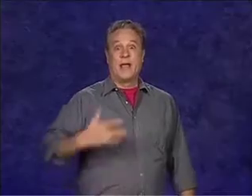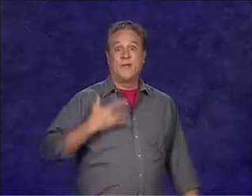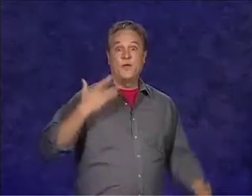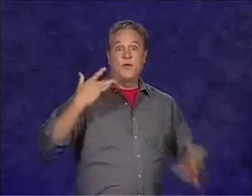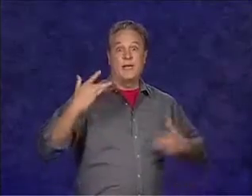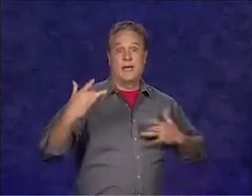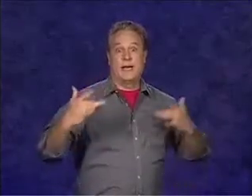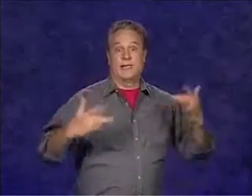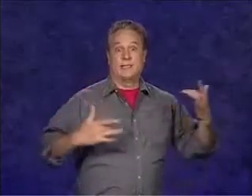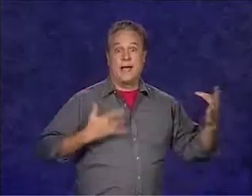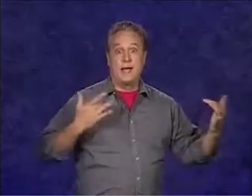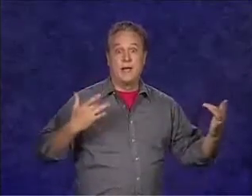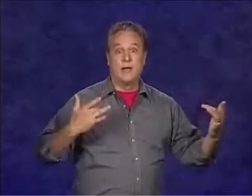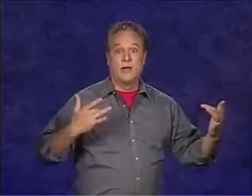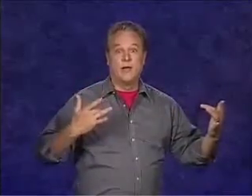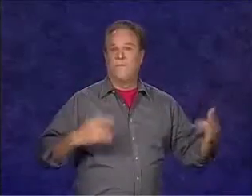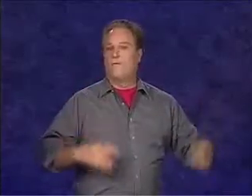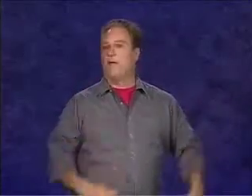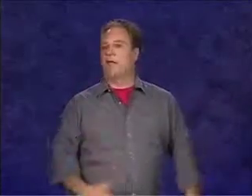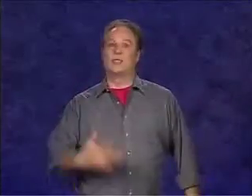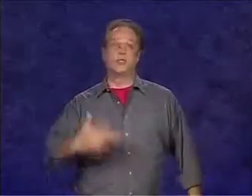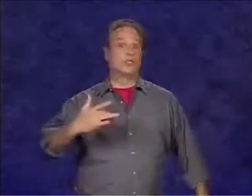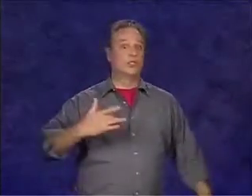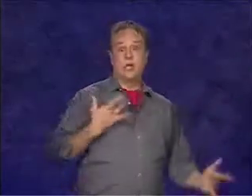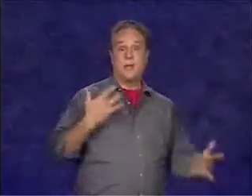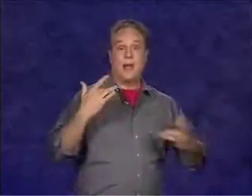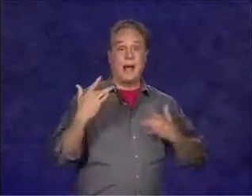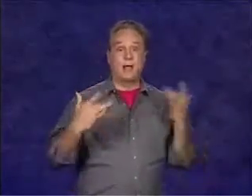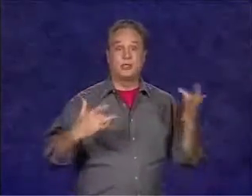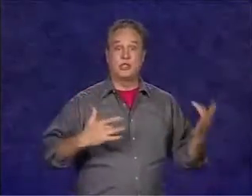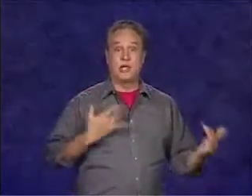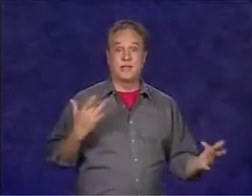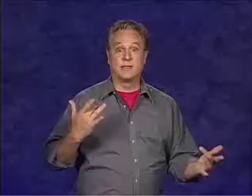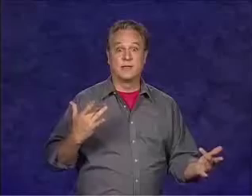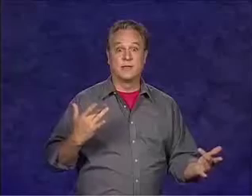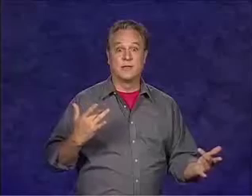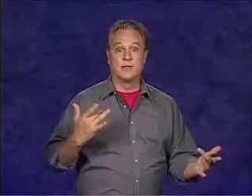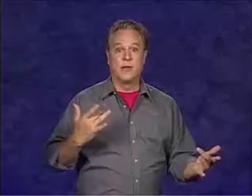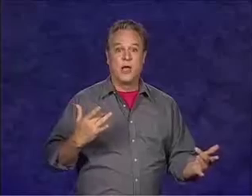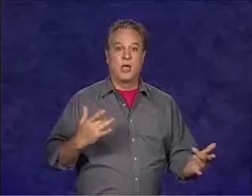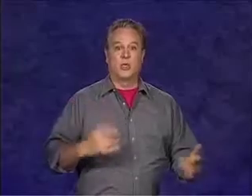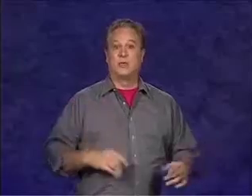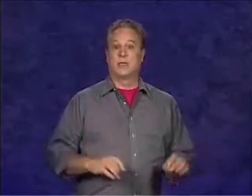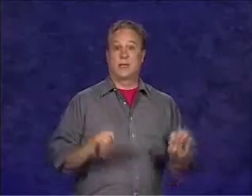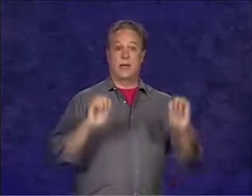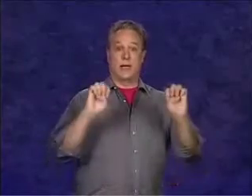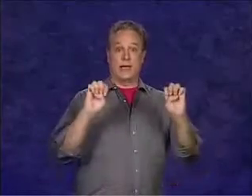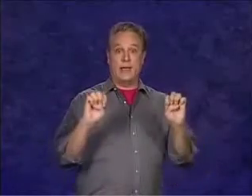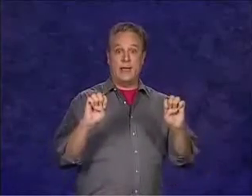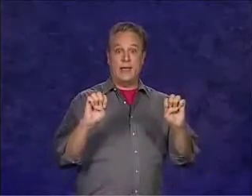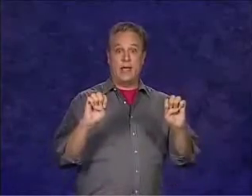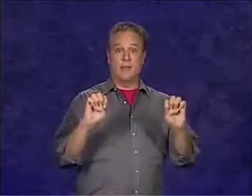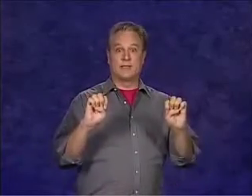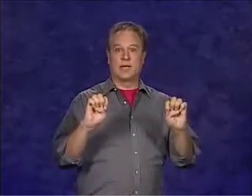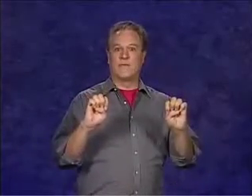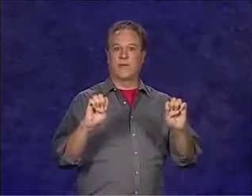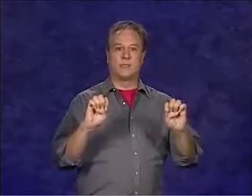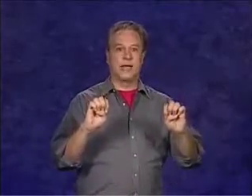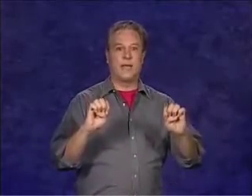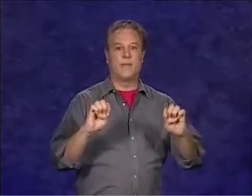If you get excited, feelings jump out of your chest. Use the letter E and the sign for excited